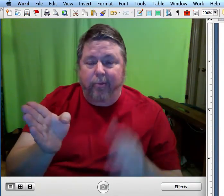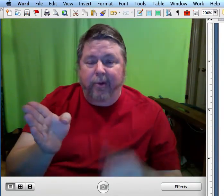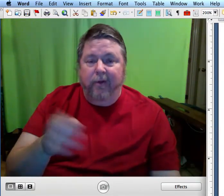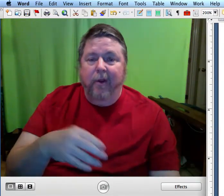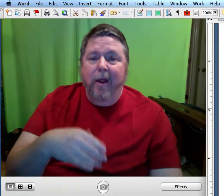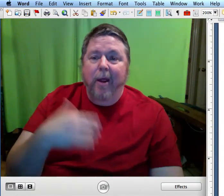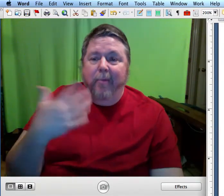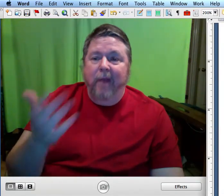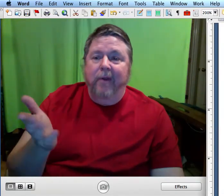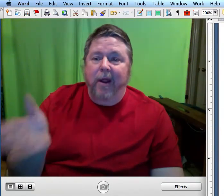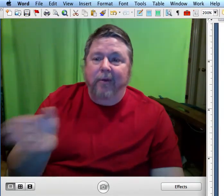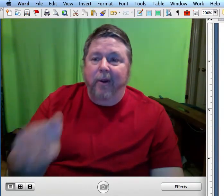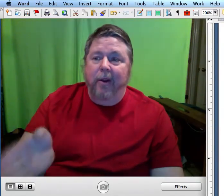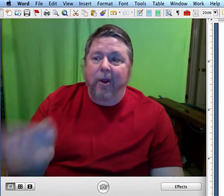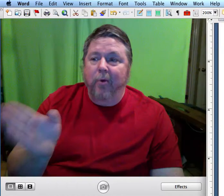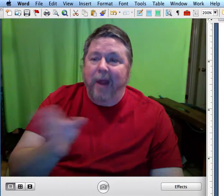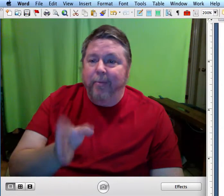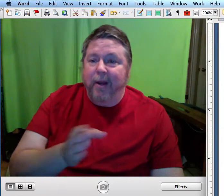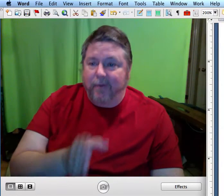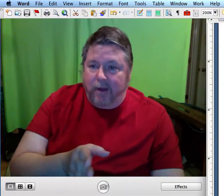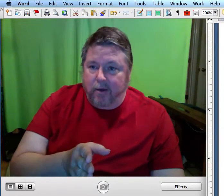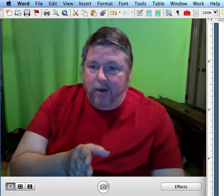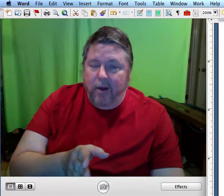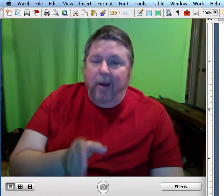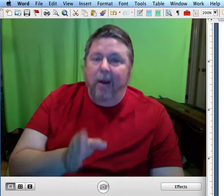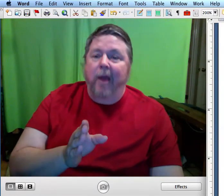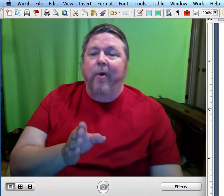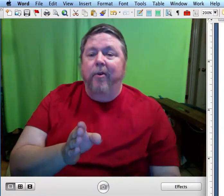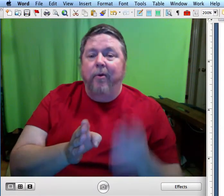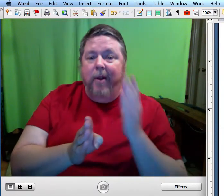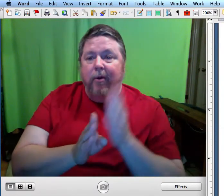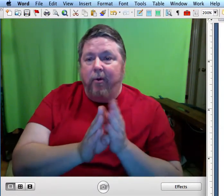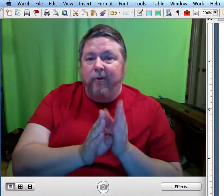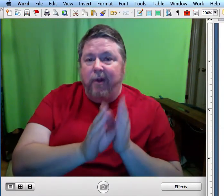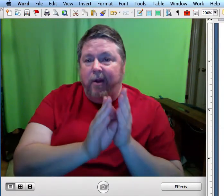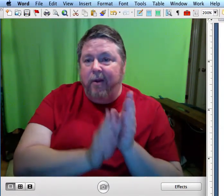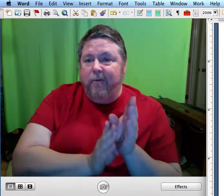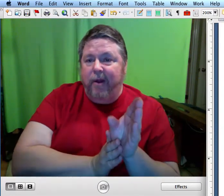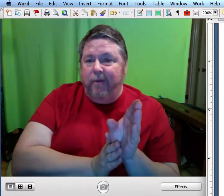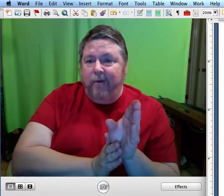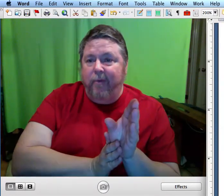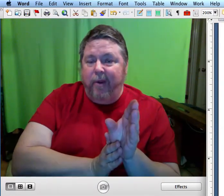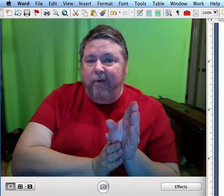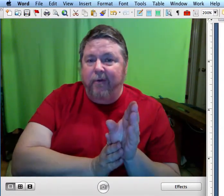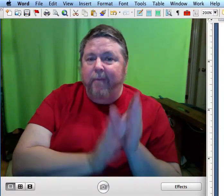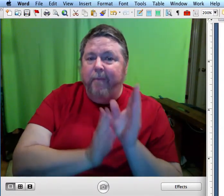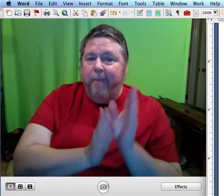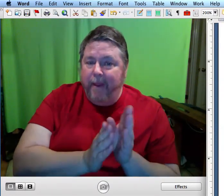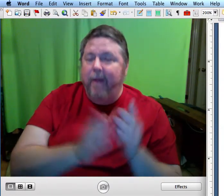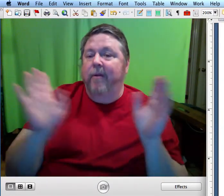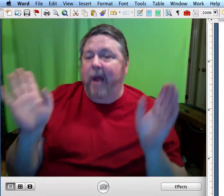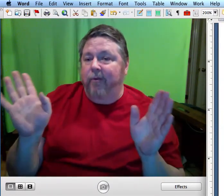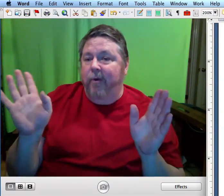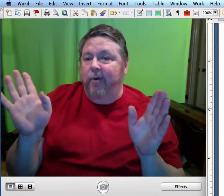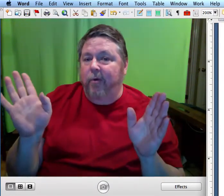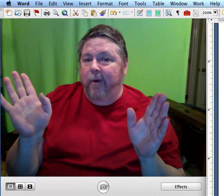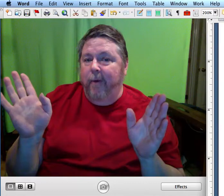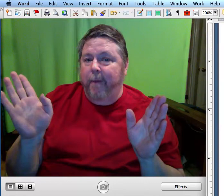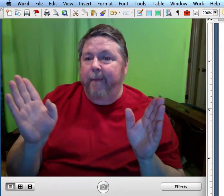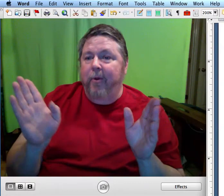shorter piece. Basically, I'll tell you, go 10 minutes in, and when you hear or see this piece of the message, that's